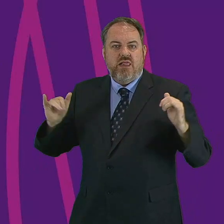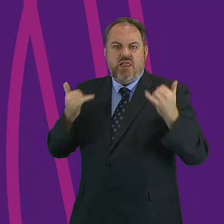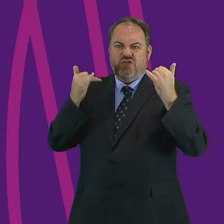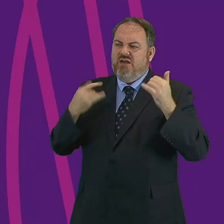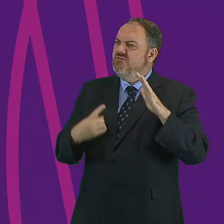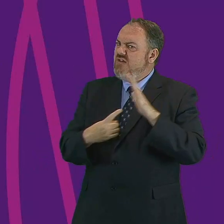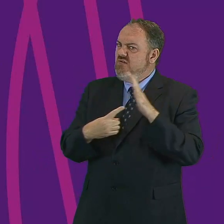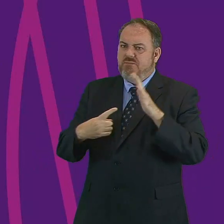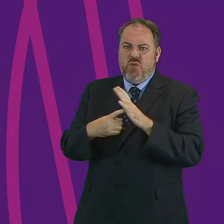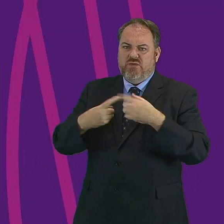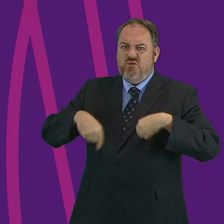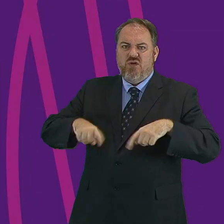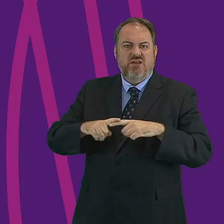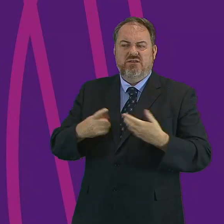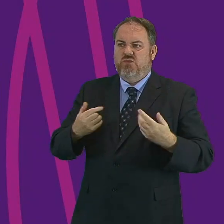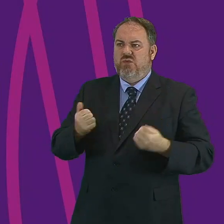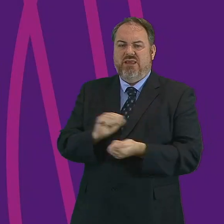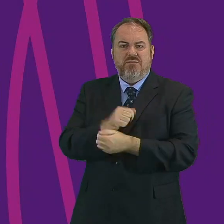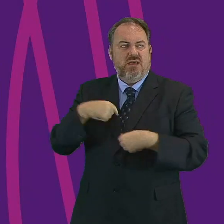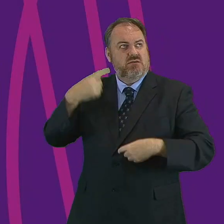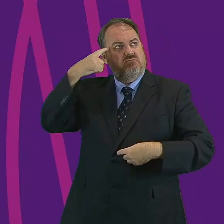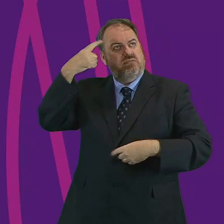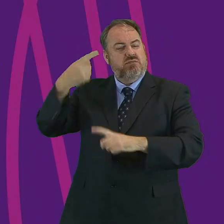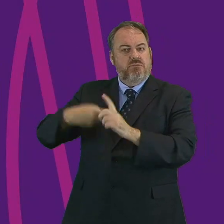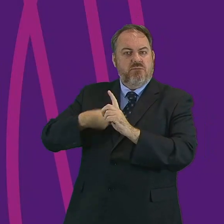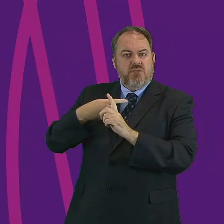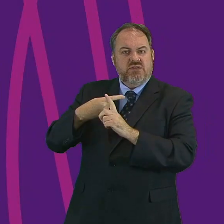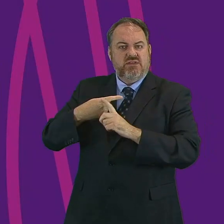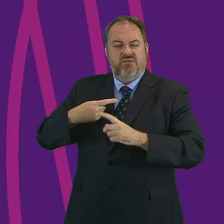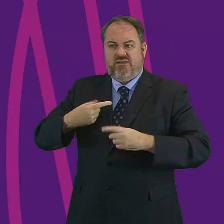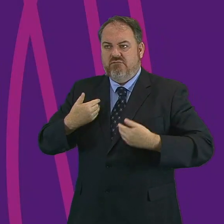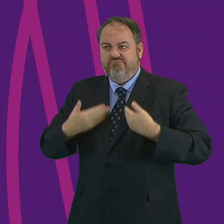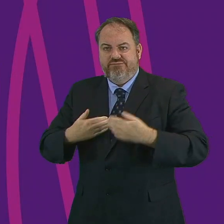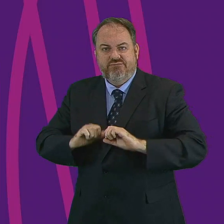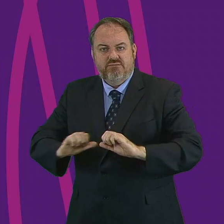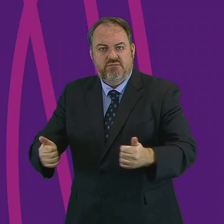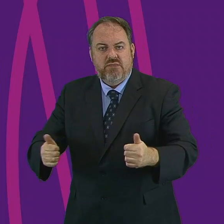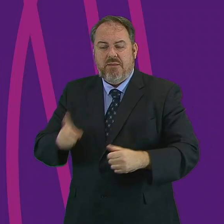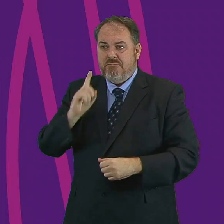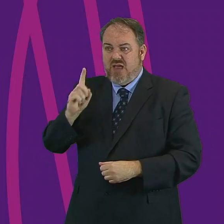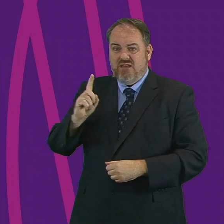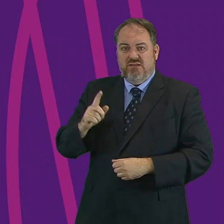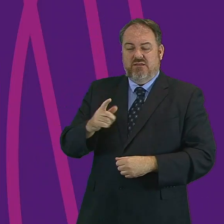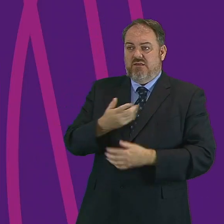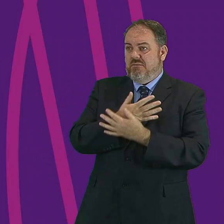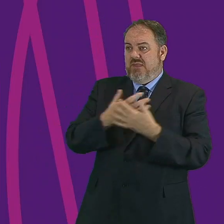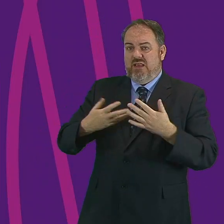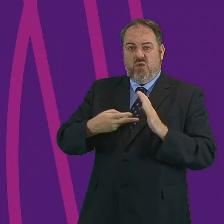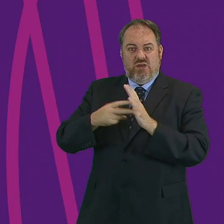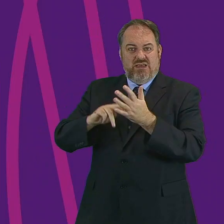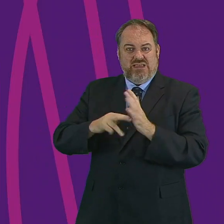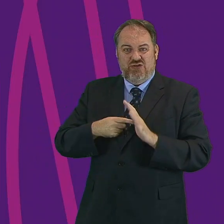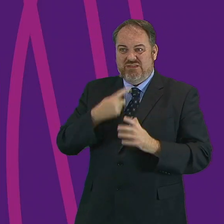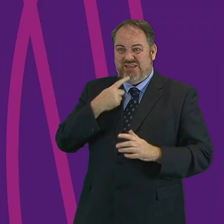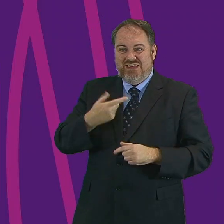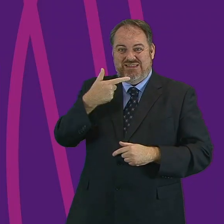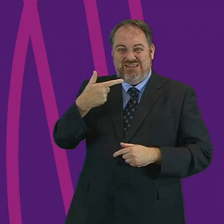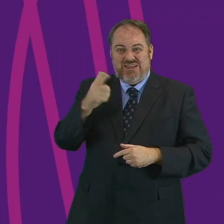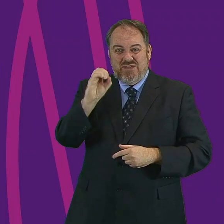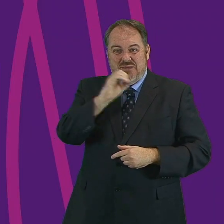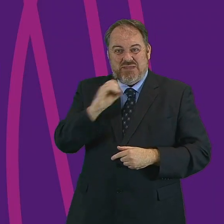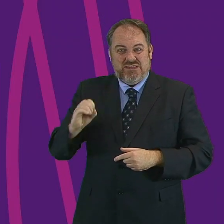that this should cover additional financial support for councils' arm's-length organisations, including leisure trusts. The Finance Secretary confirmed